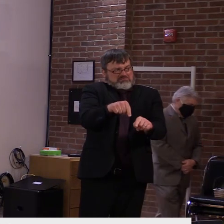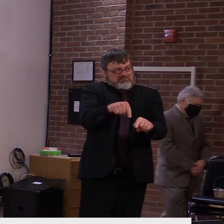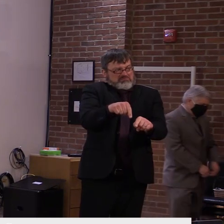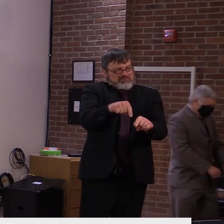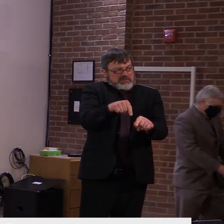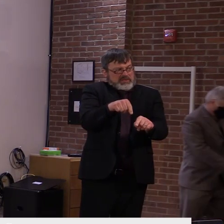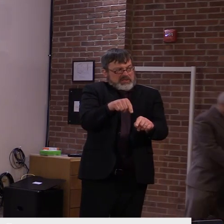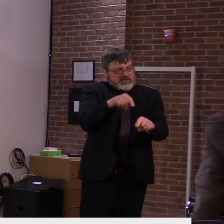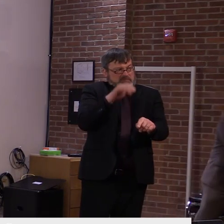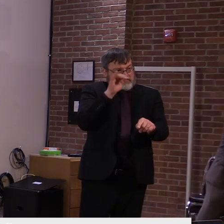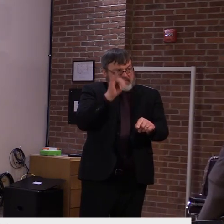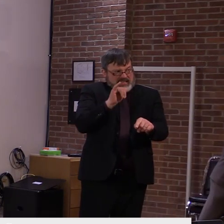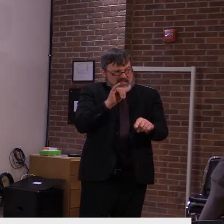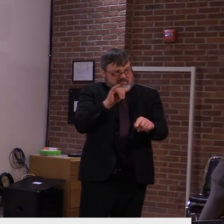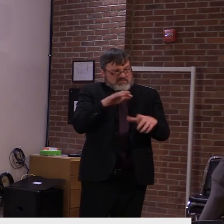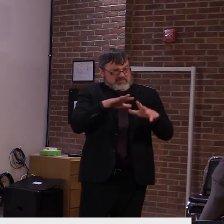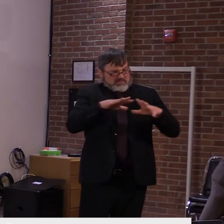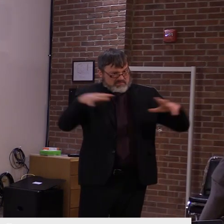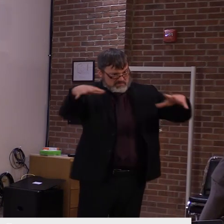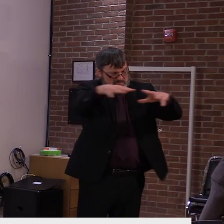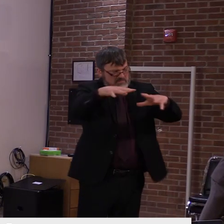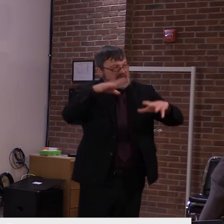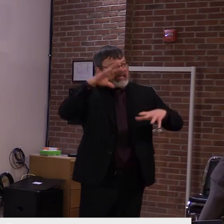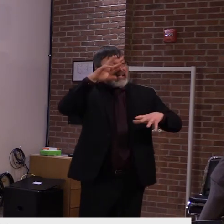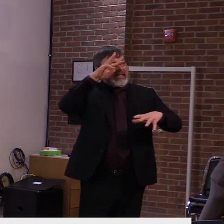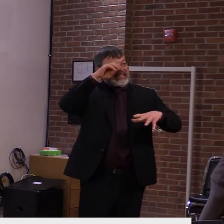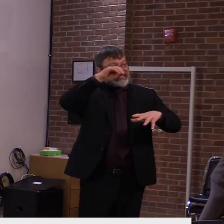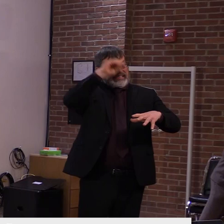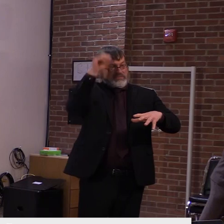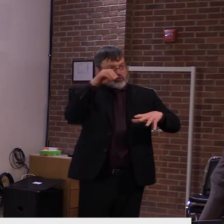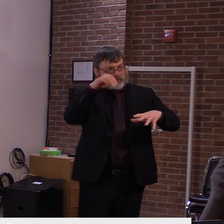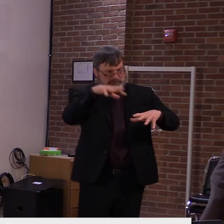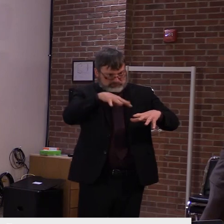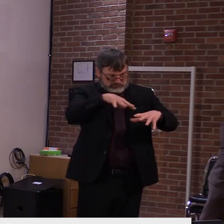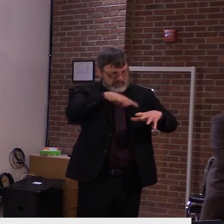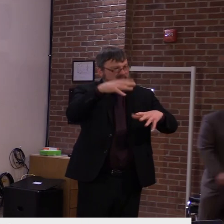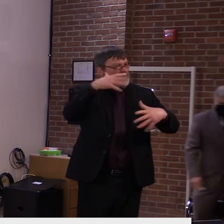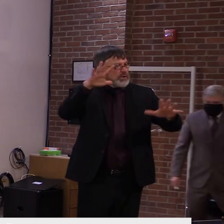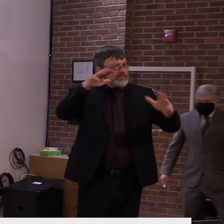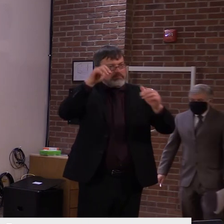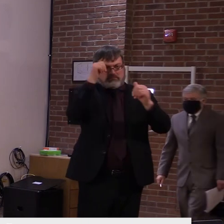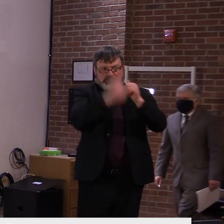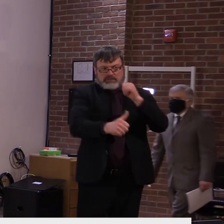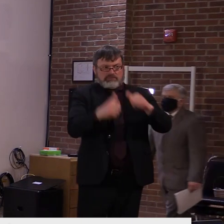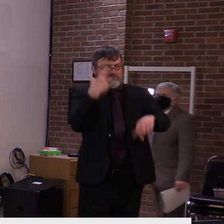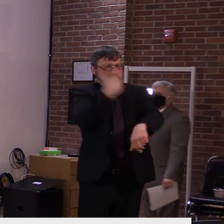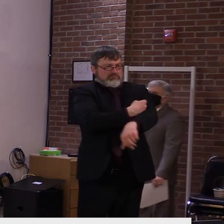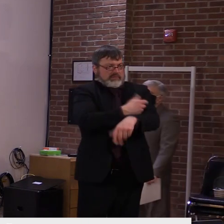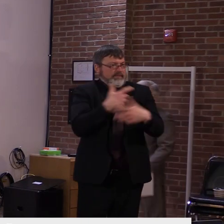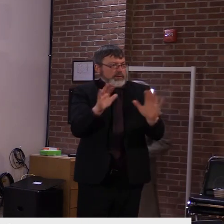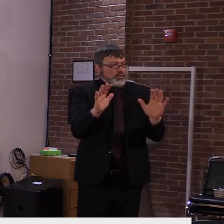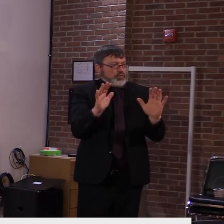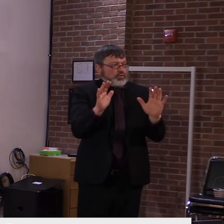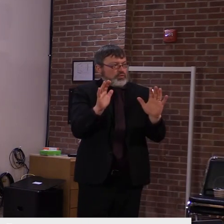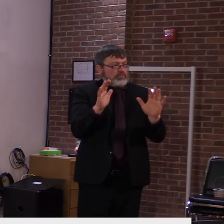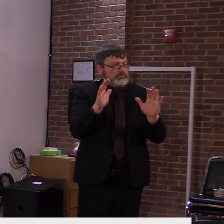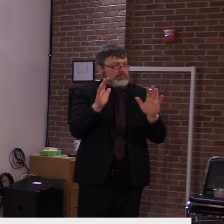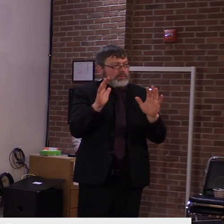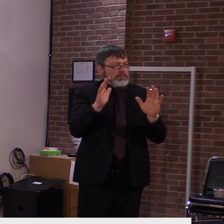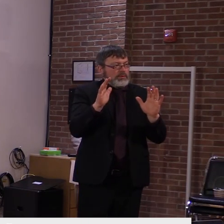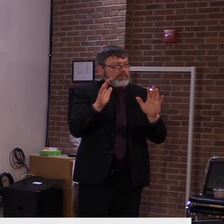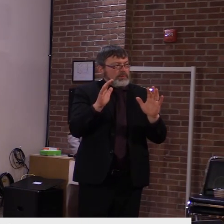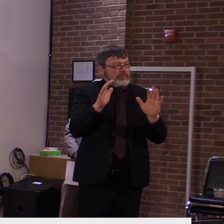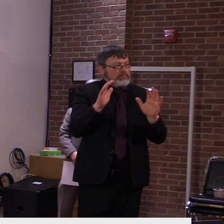been vaccinated. The Banner also reported the president of the union representing employees said a vaccination mandate should be bargained. He